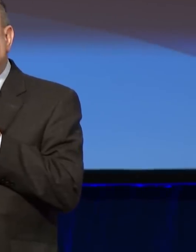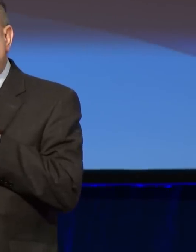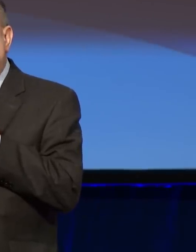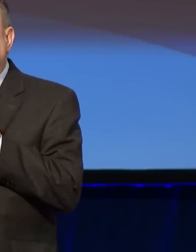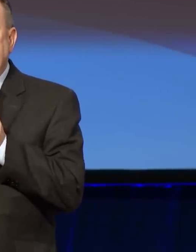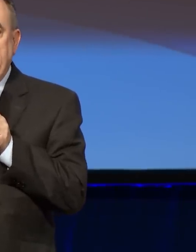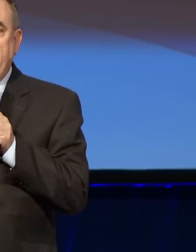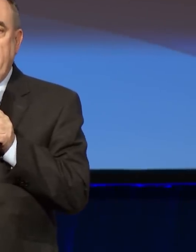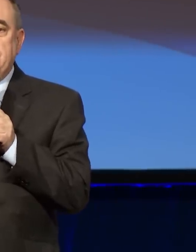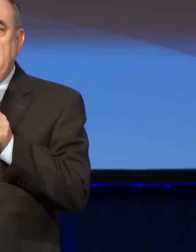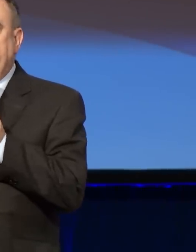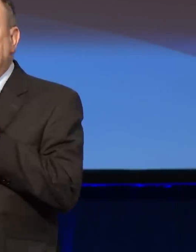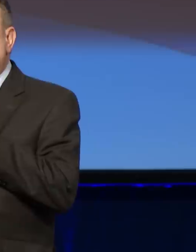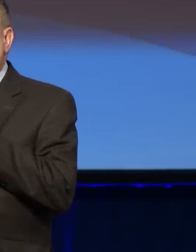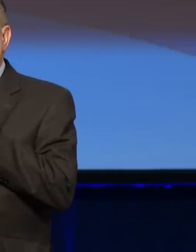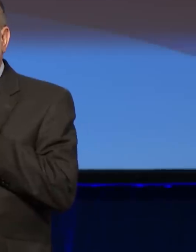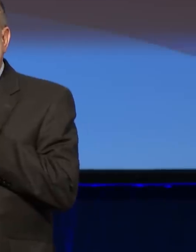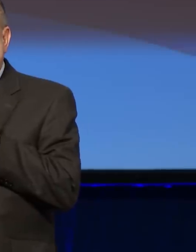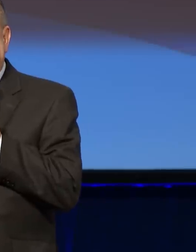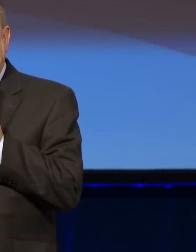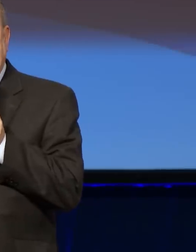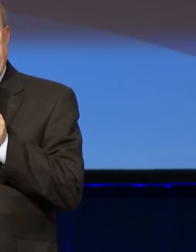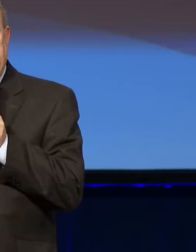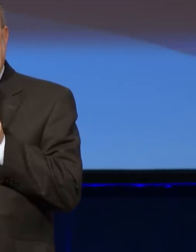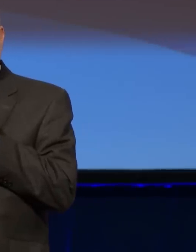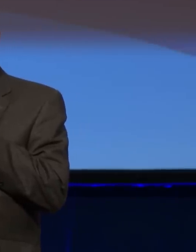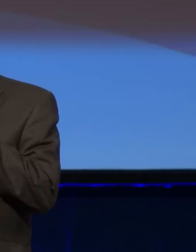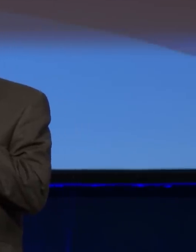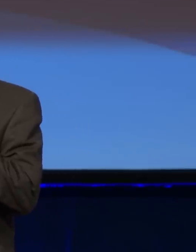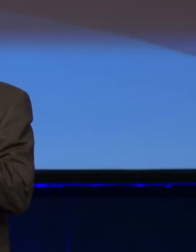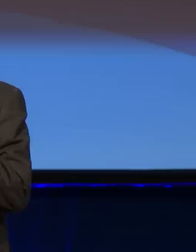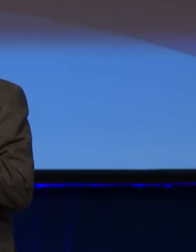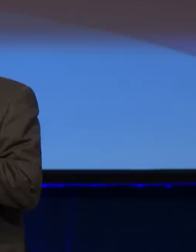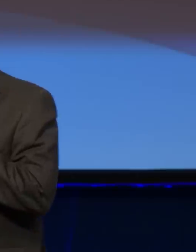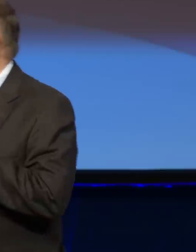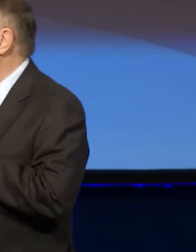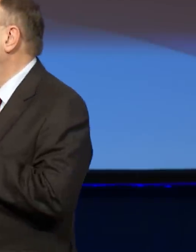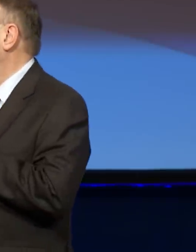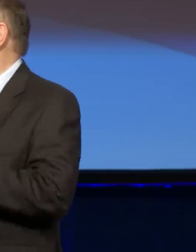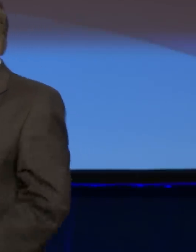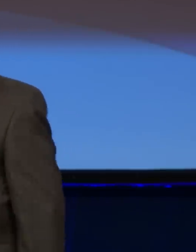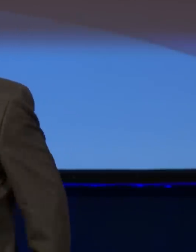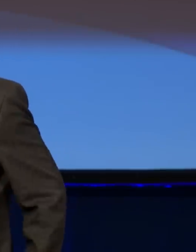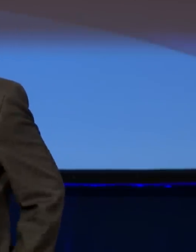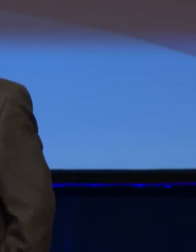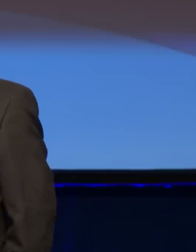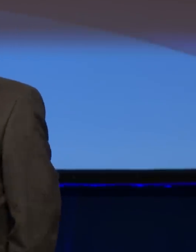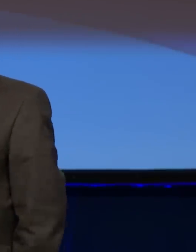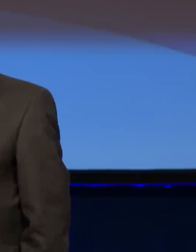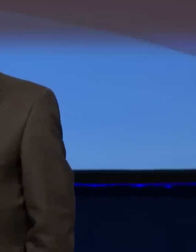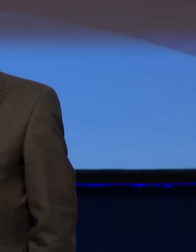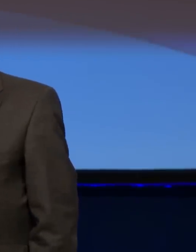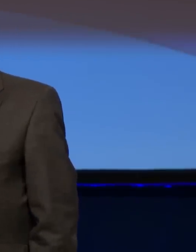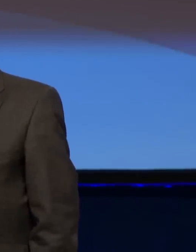cause. So regrets I have a few, but I'd like to mention the things that we did well. Okay, thank you. Another